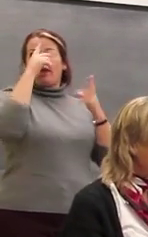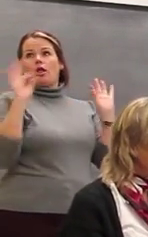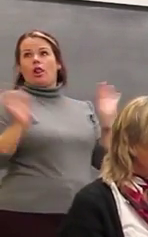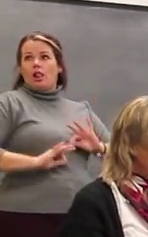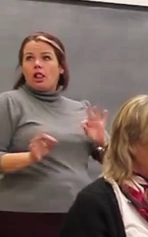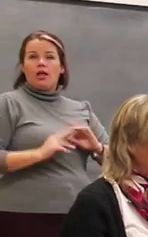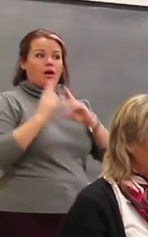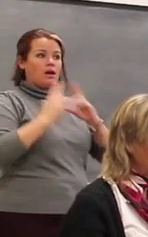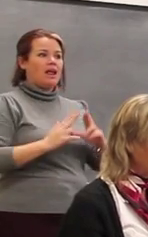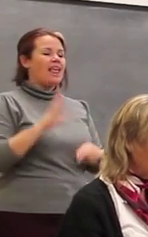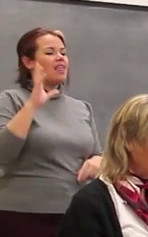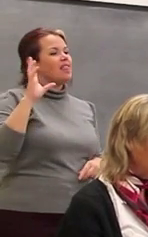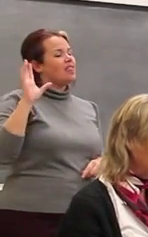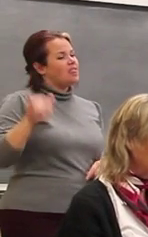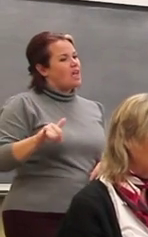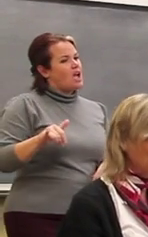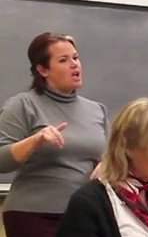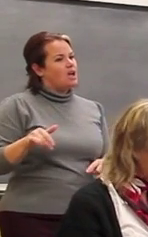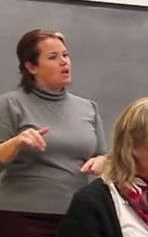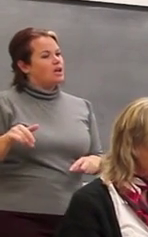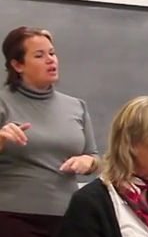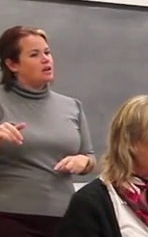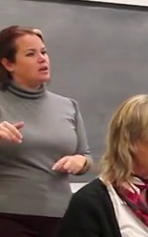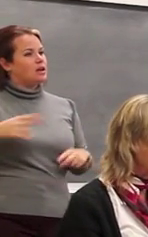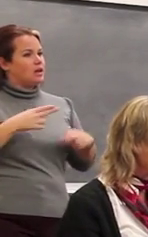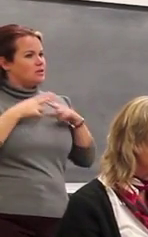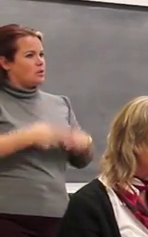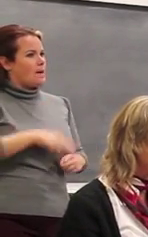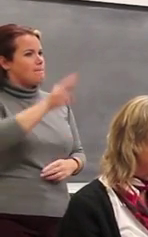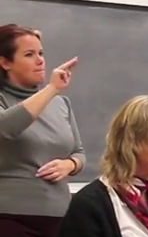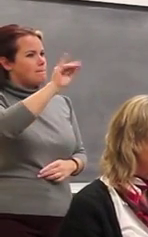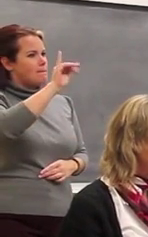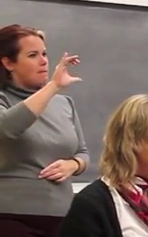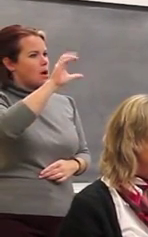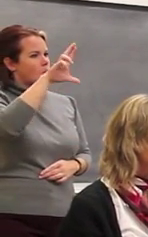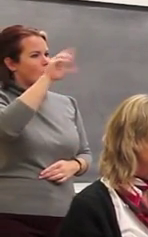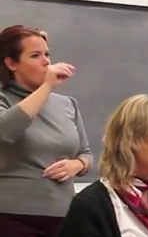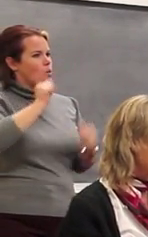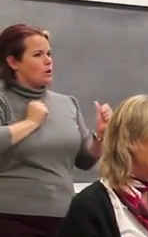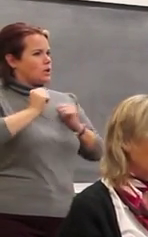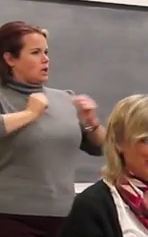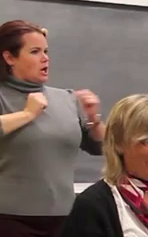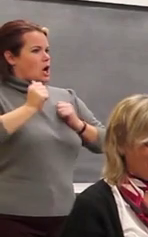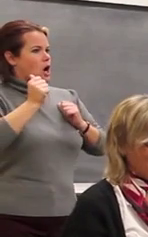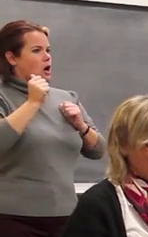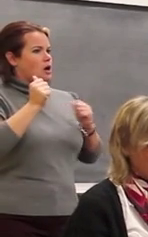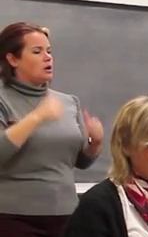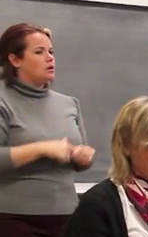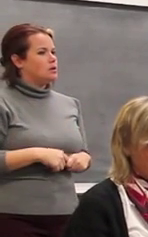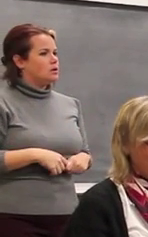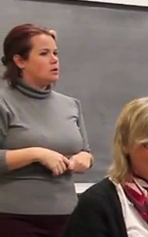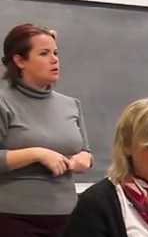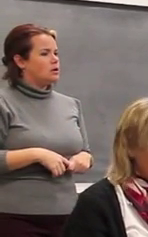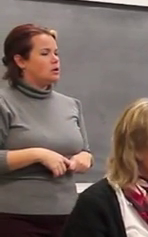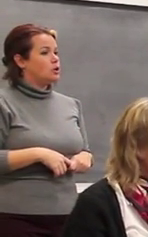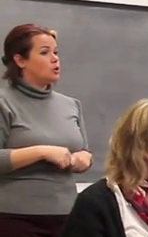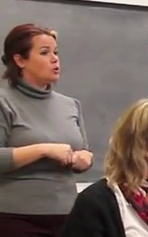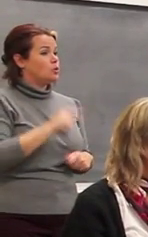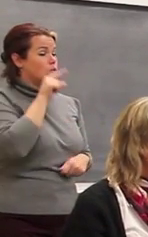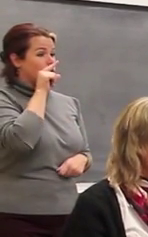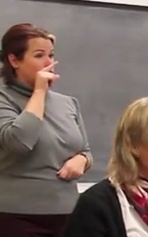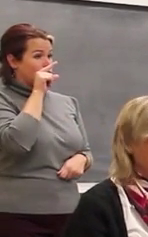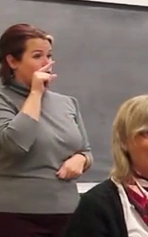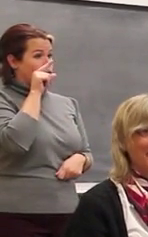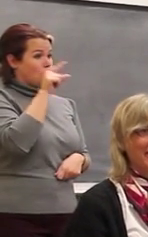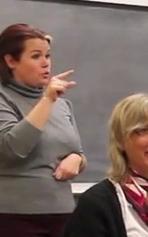that's a microaggression to somebody in your class. Notice if everybody is laughing or not. Some people maybe